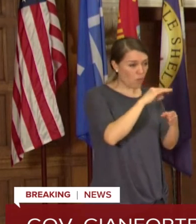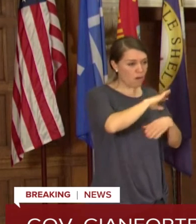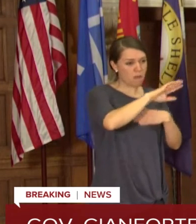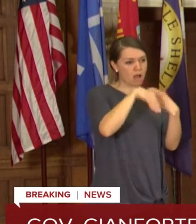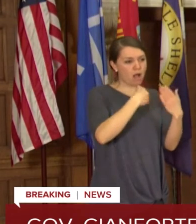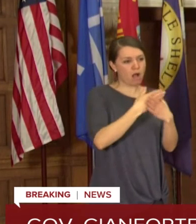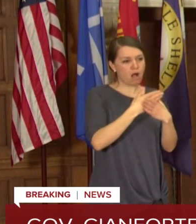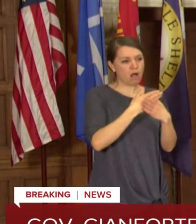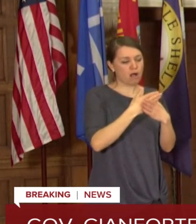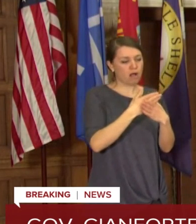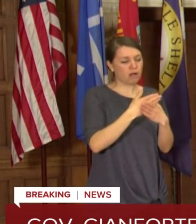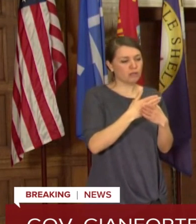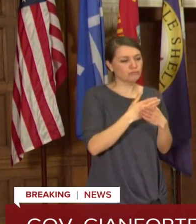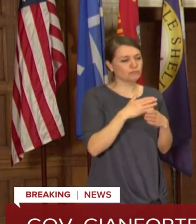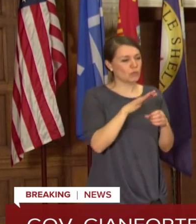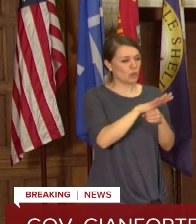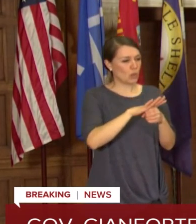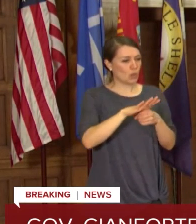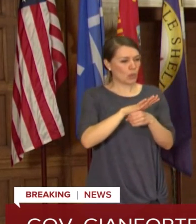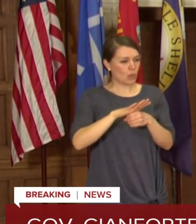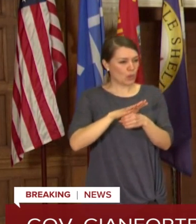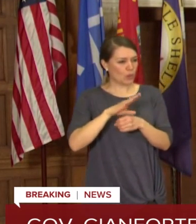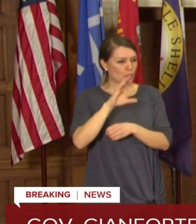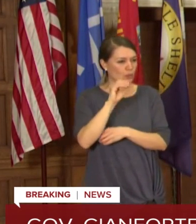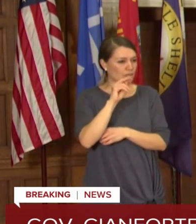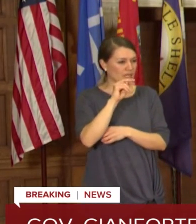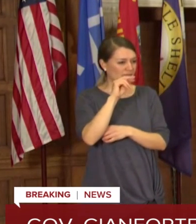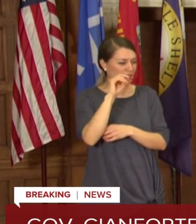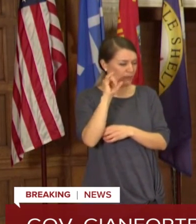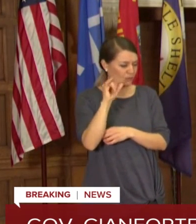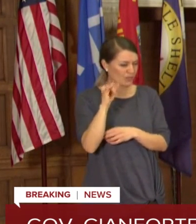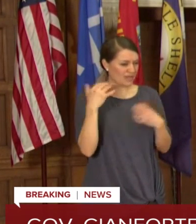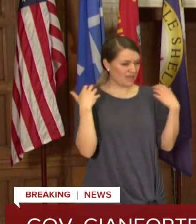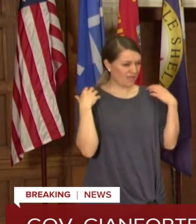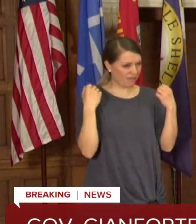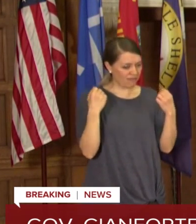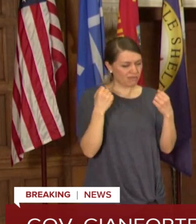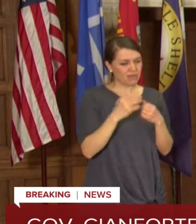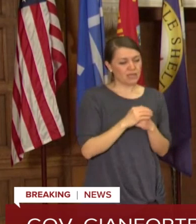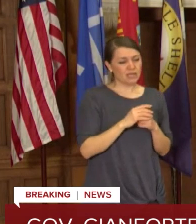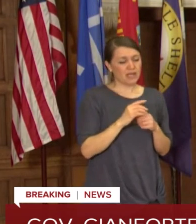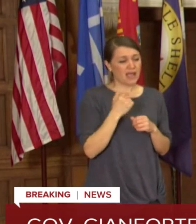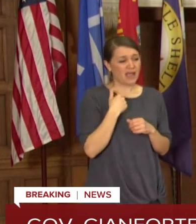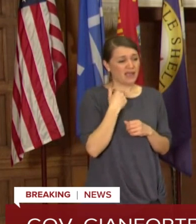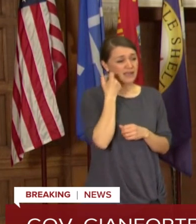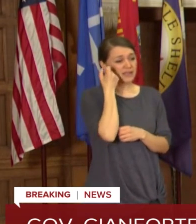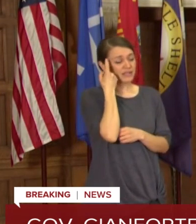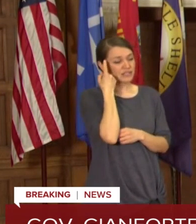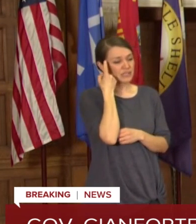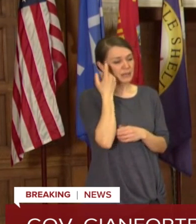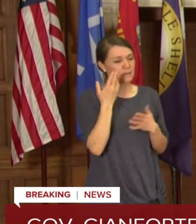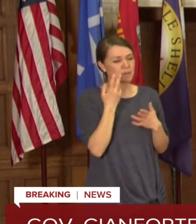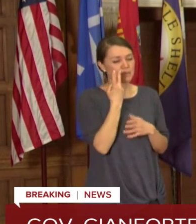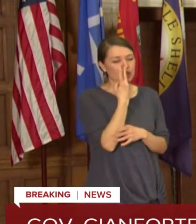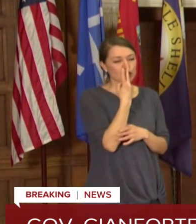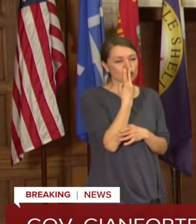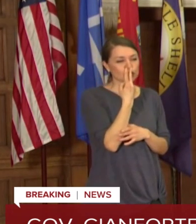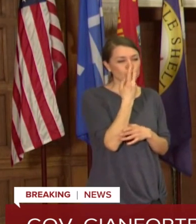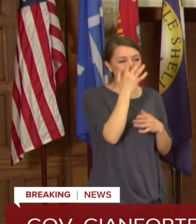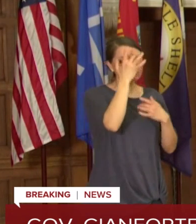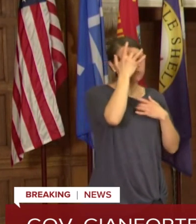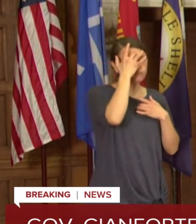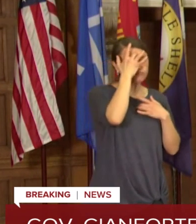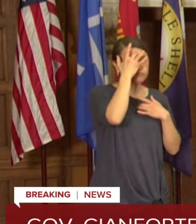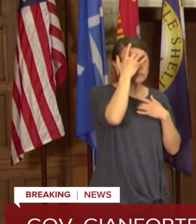directly affecting the positive health of Montanans. I do understand that there may be 2 additional cases that have